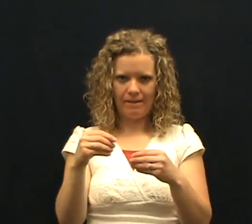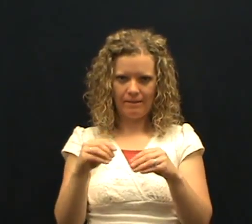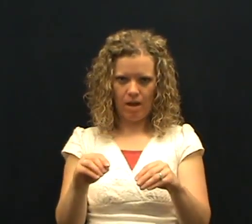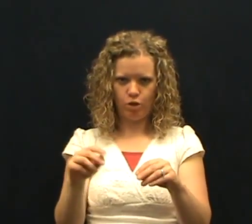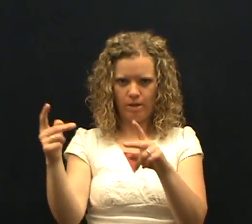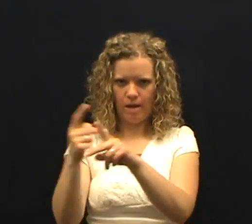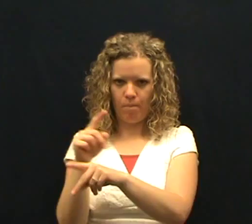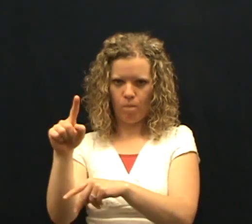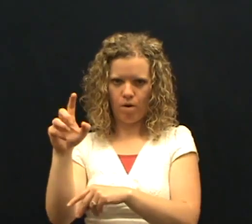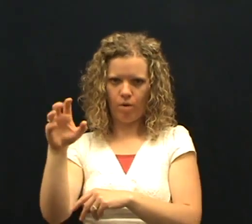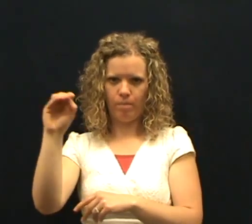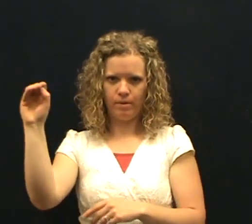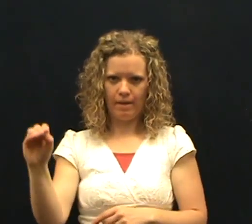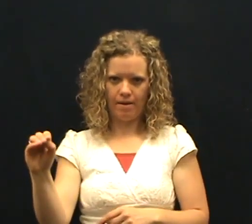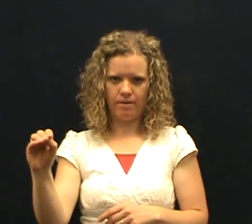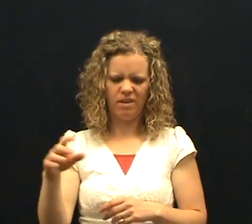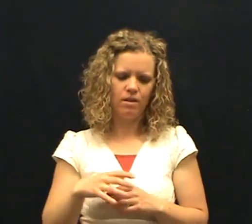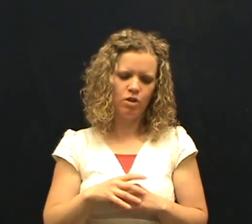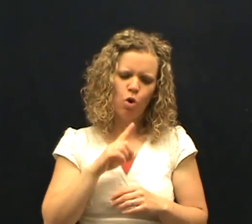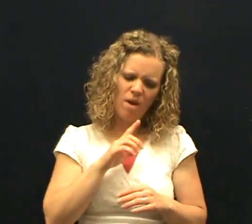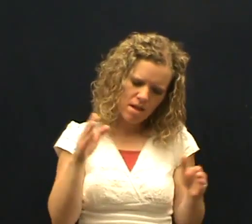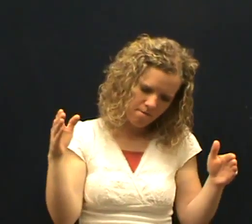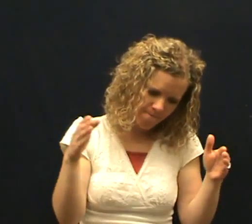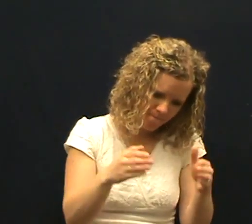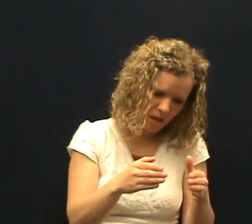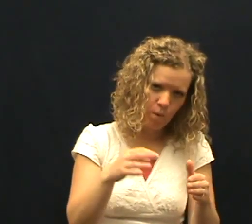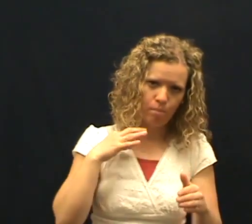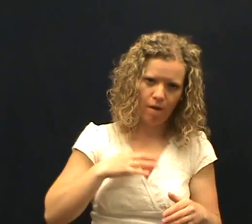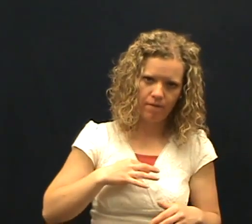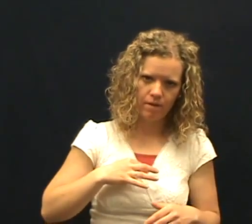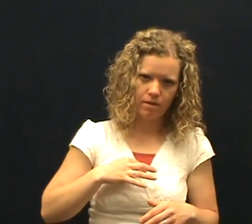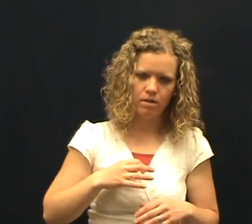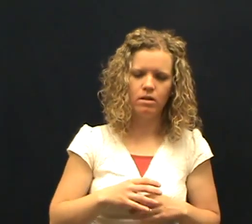looking at the profit. So we take in for 2009, the